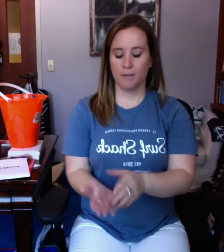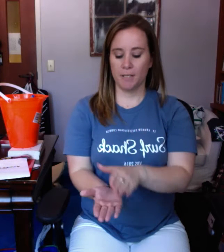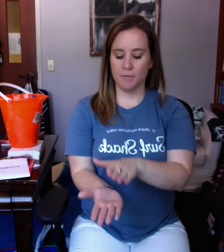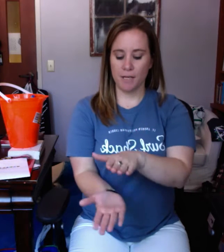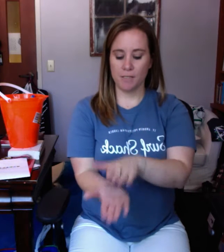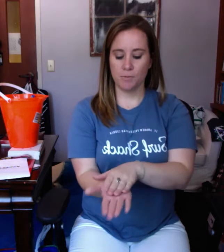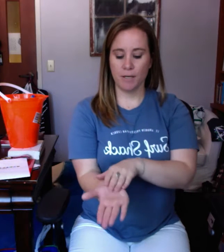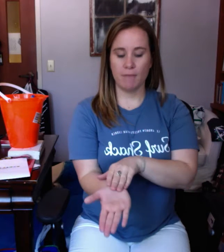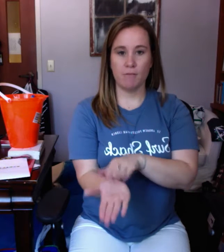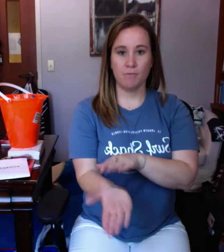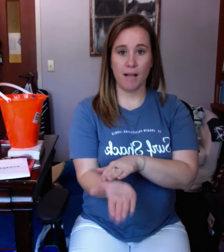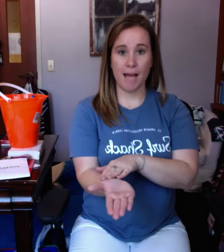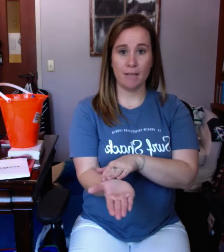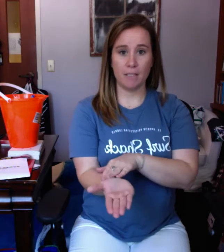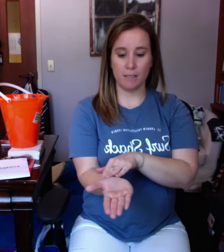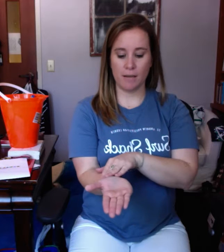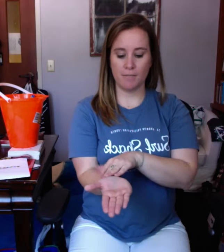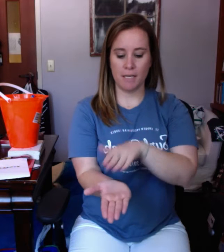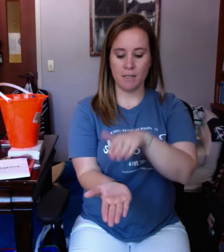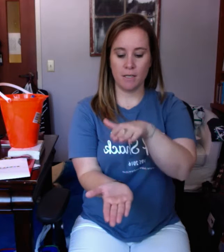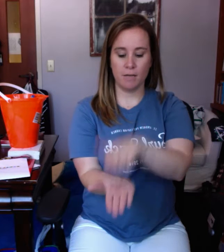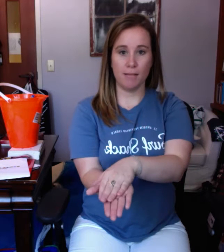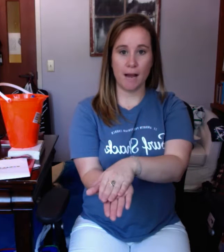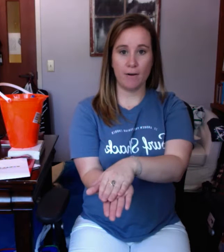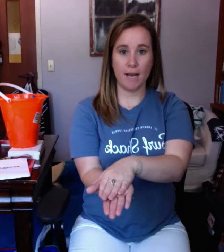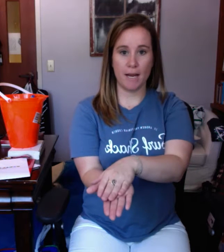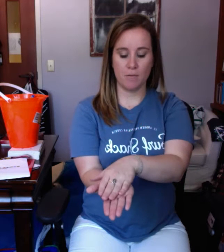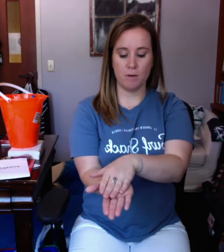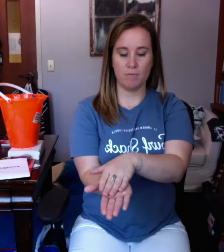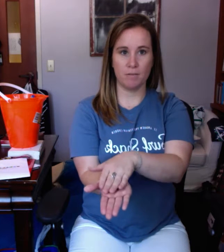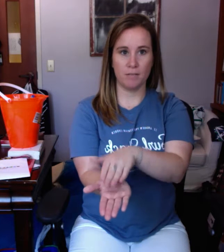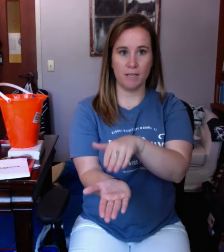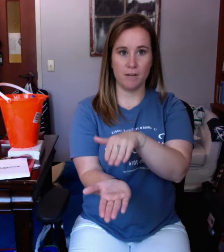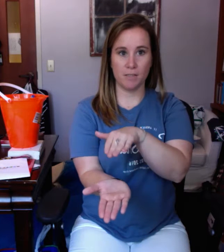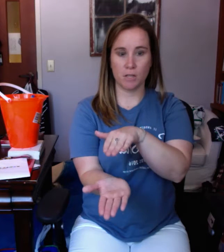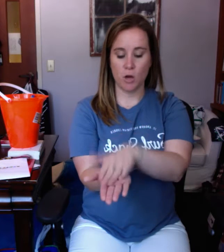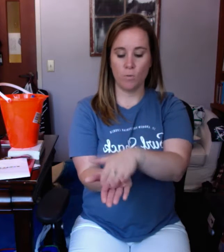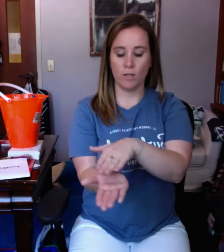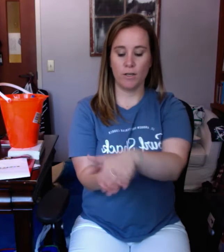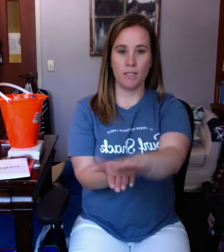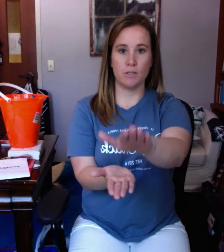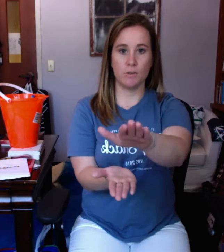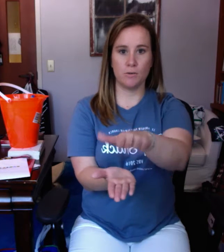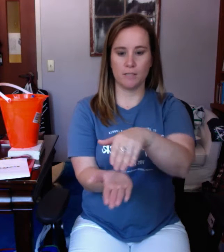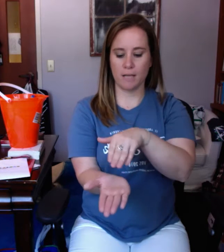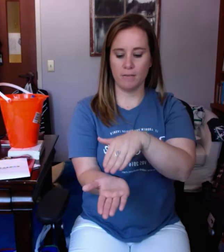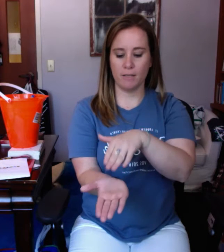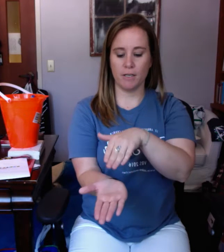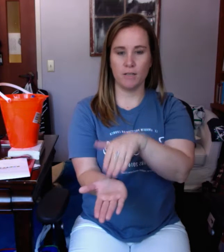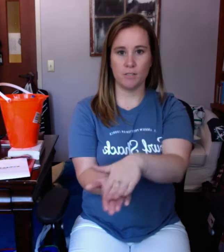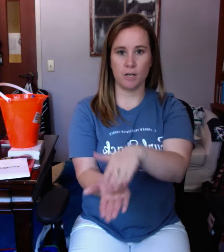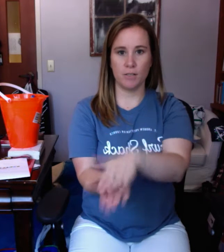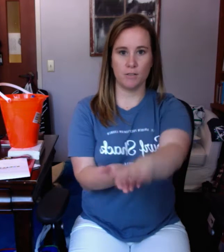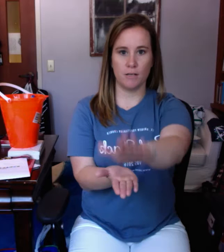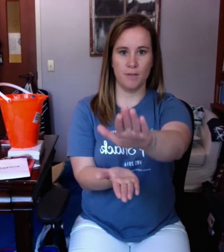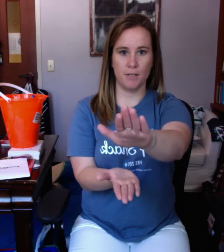Forgive us, we're going to have a flat left hand and a flat right hand, but for forgive us, we're going to, it's kind of like a start and then go